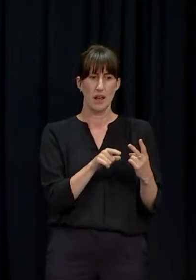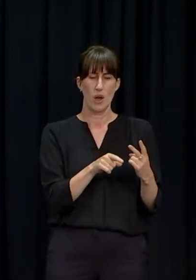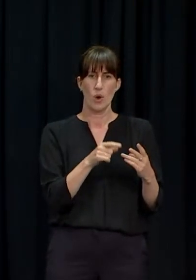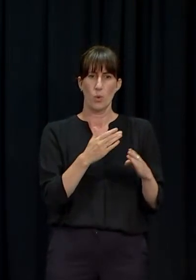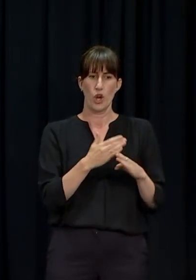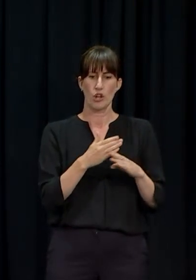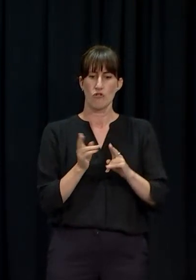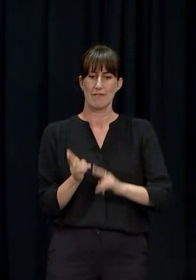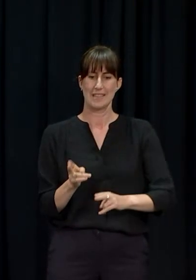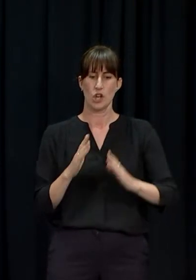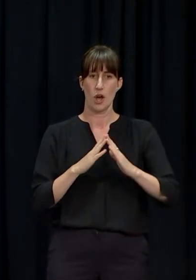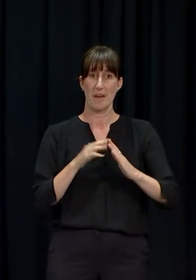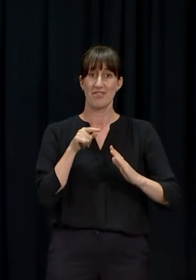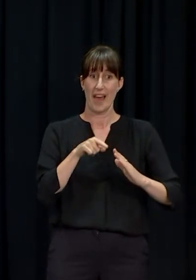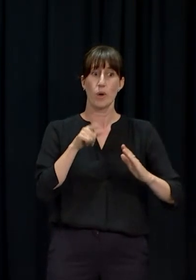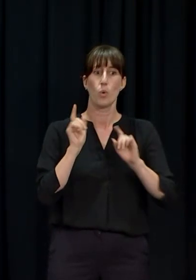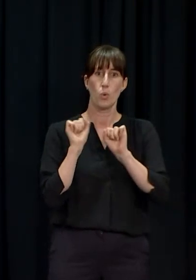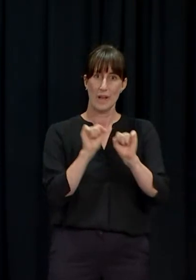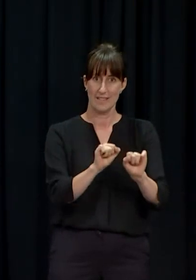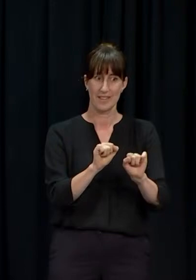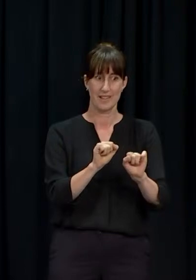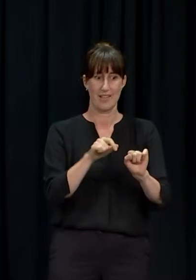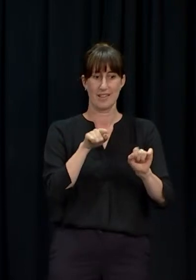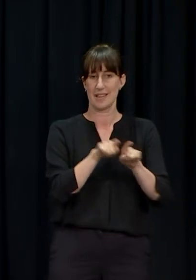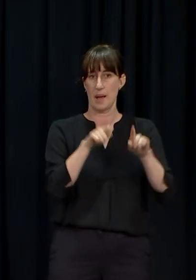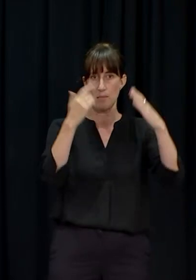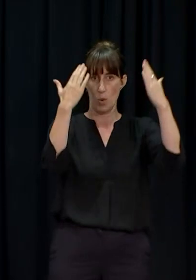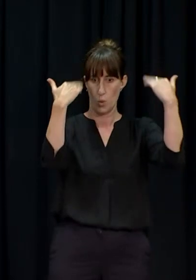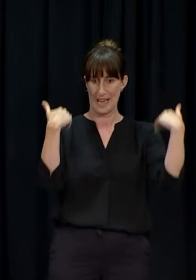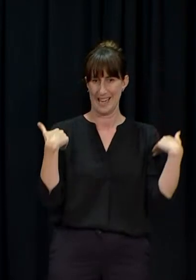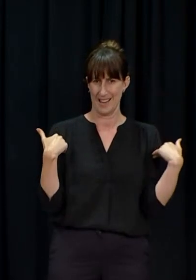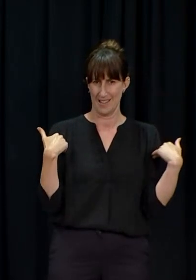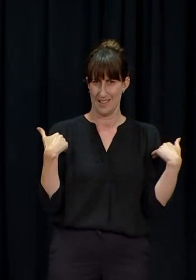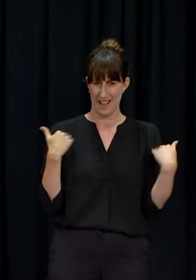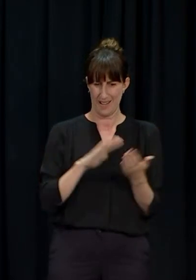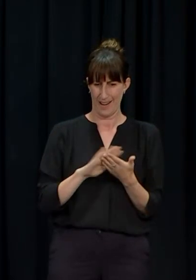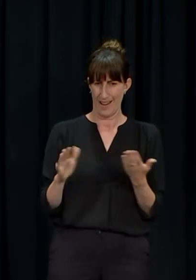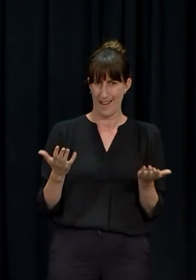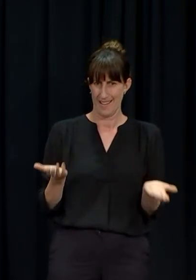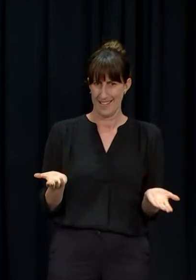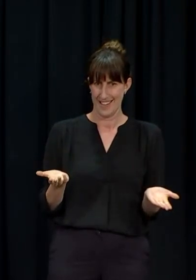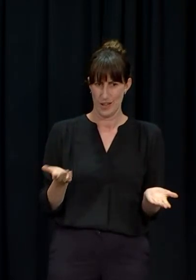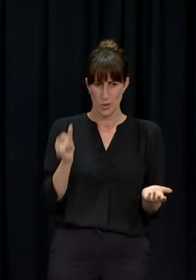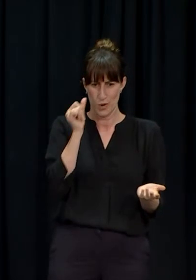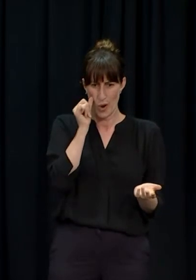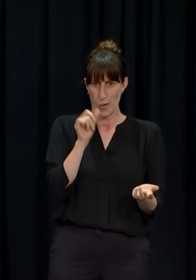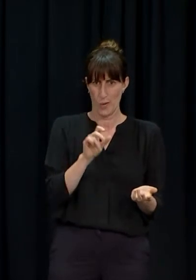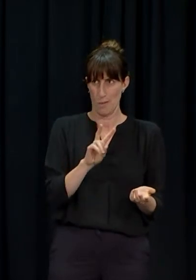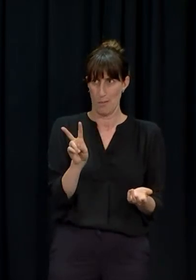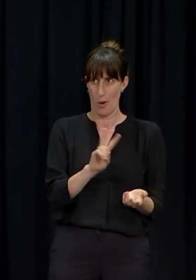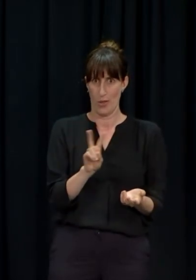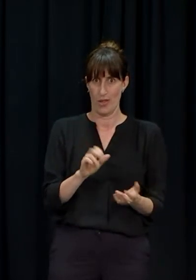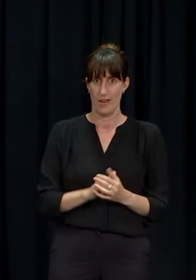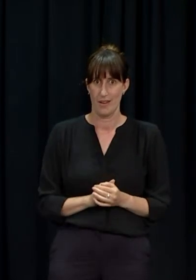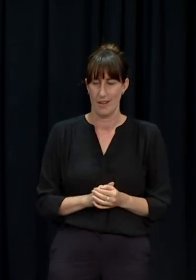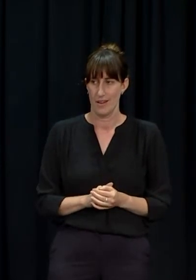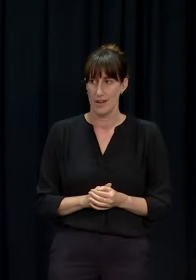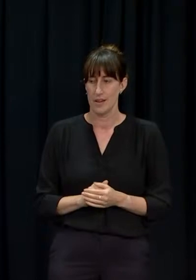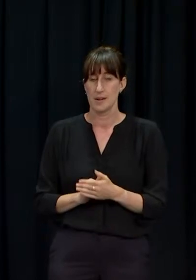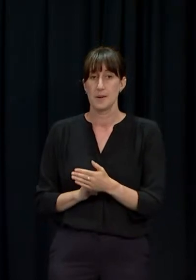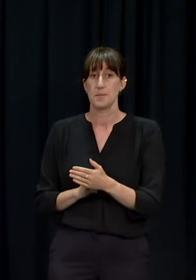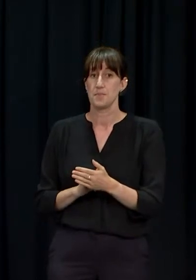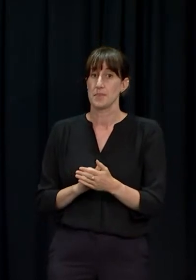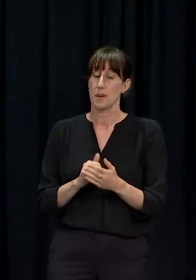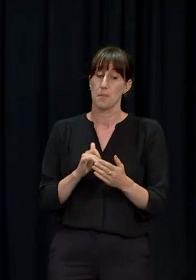clear and obvious contact tracing examples, aren't they? We'll have to get back to you on the wedding, whether there was any register